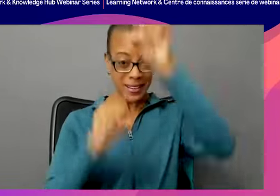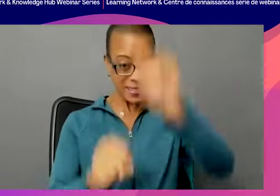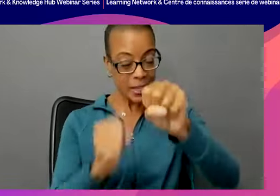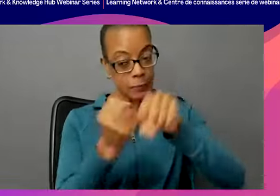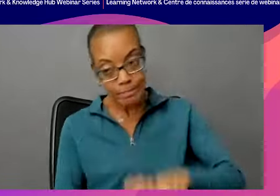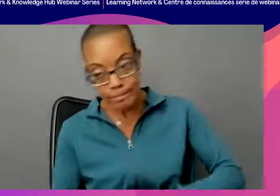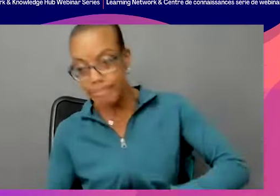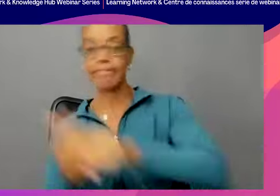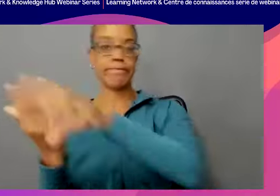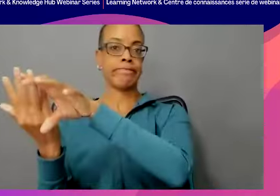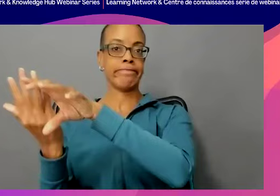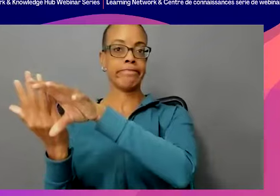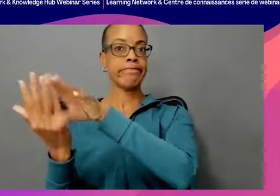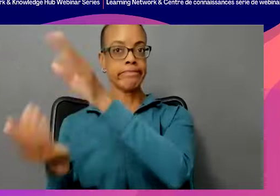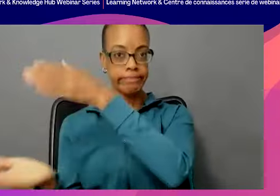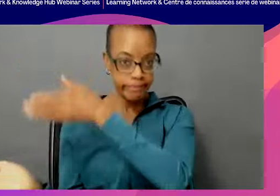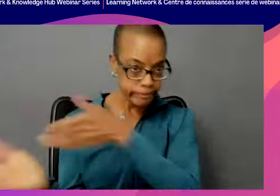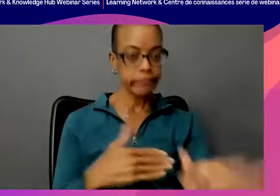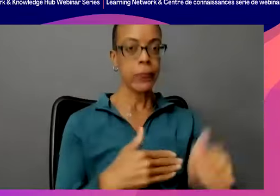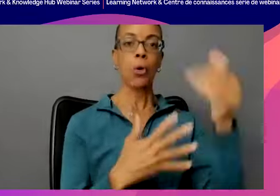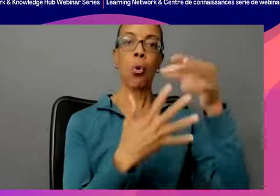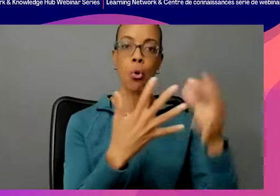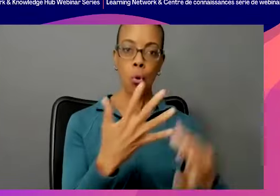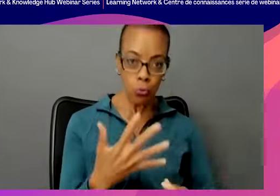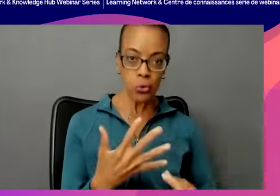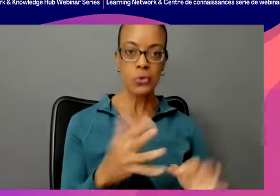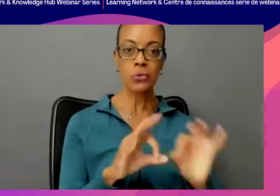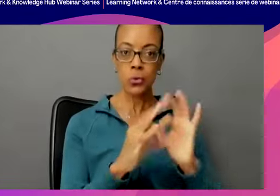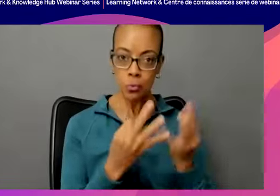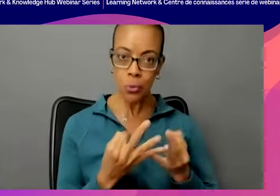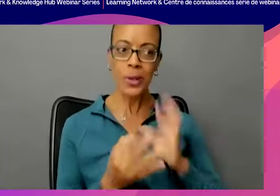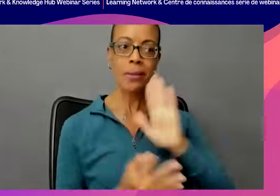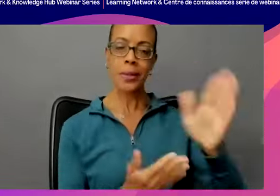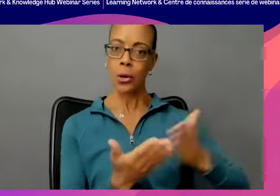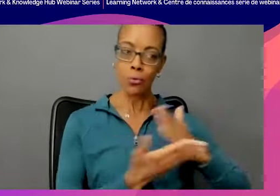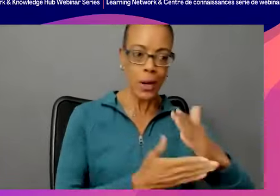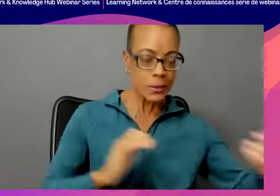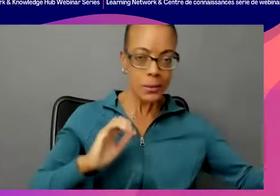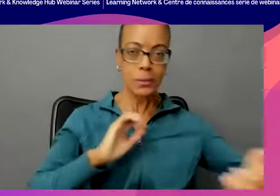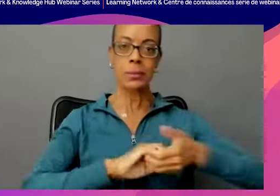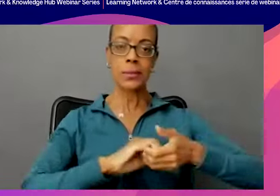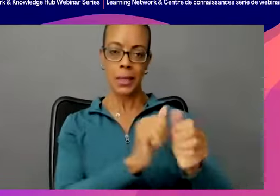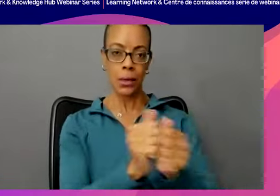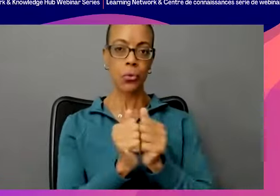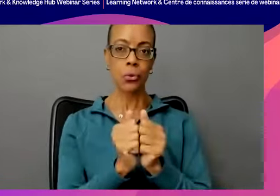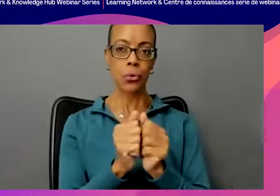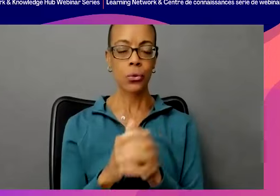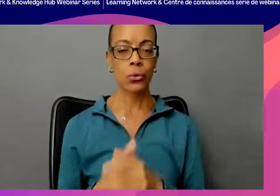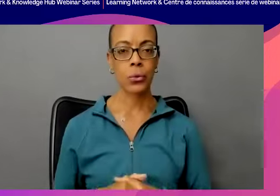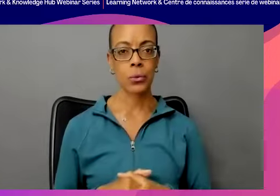system by looking at alternative supports for families to reclaim their rights to be together.